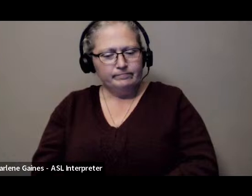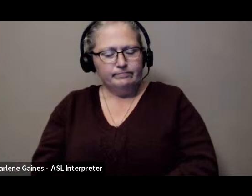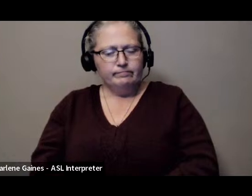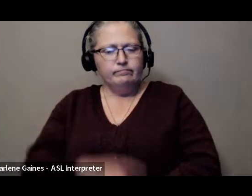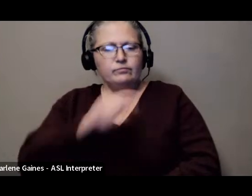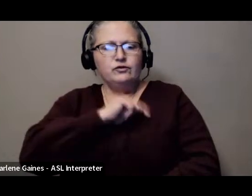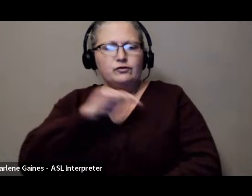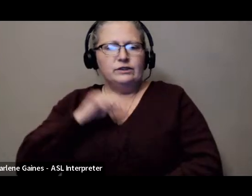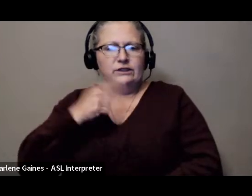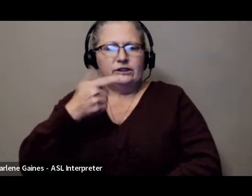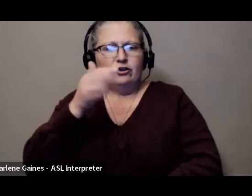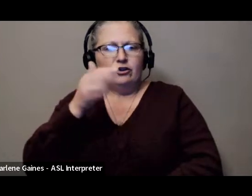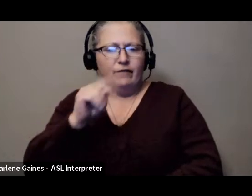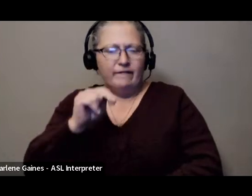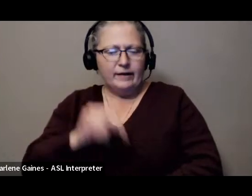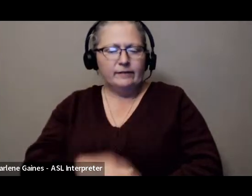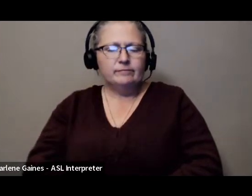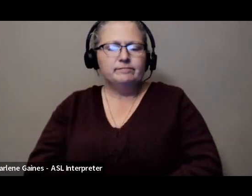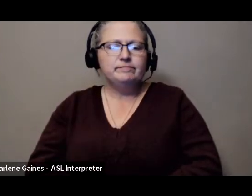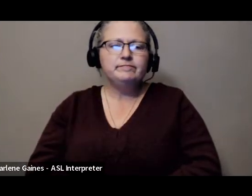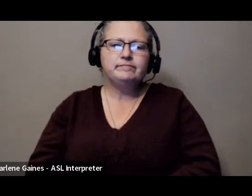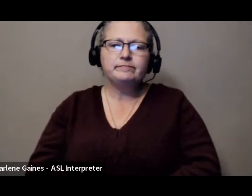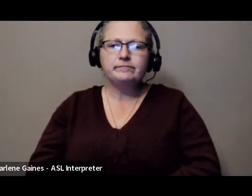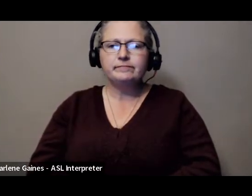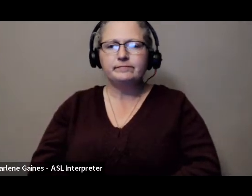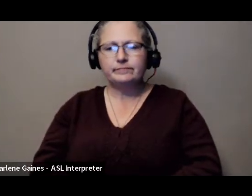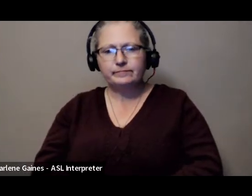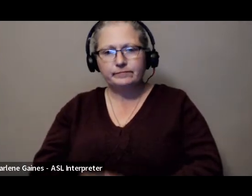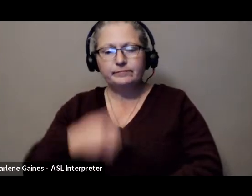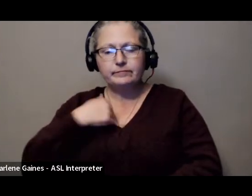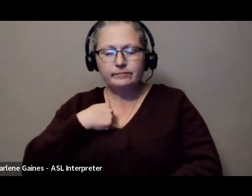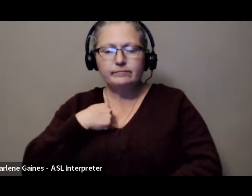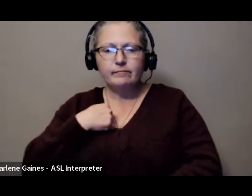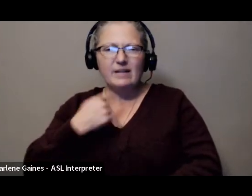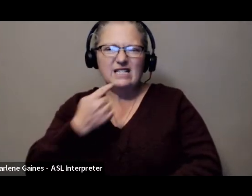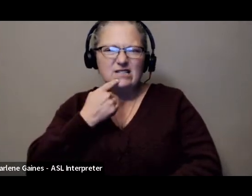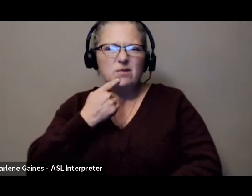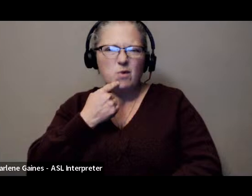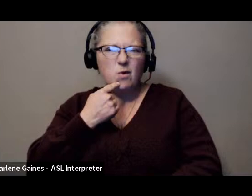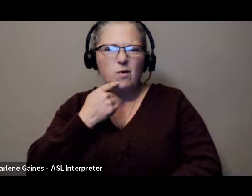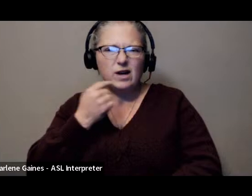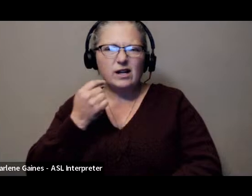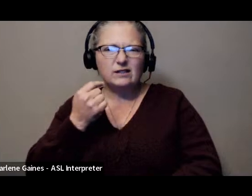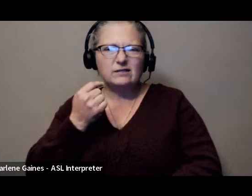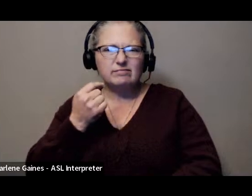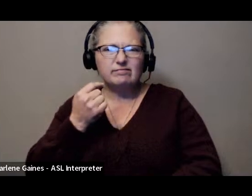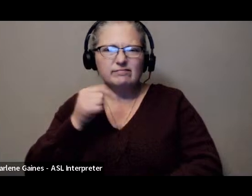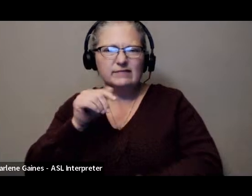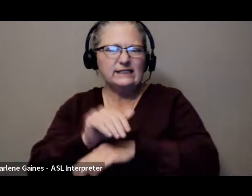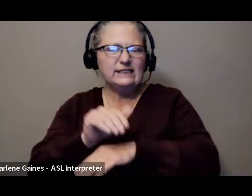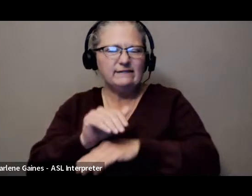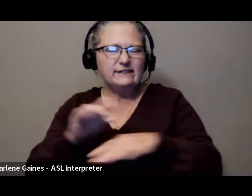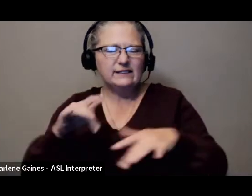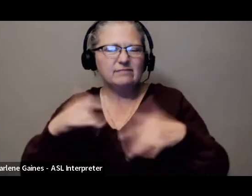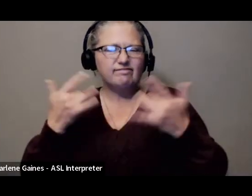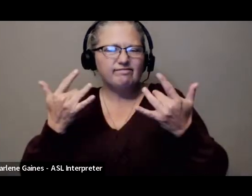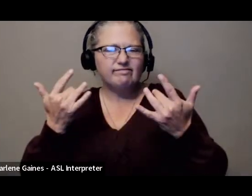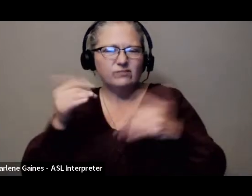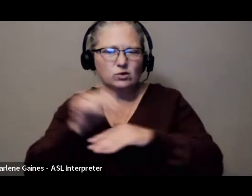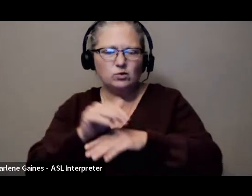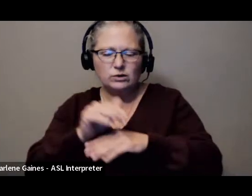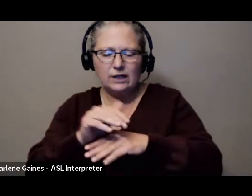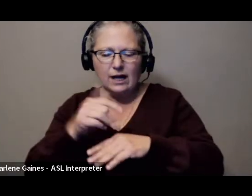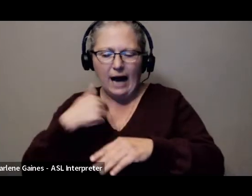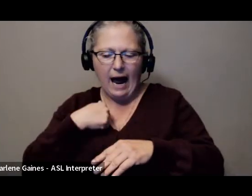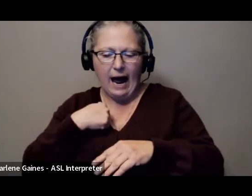Trustee Griffin. You know, I certainly disappointed with the evening's events. And I guess